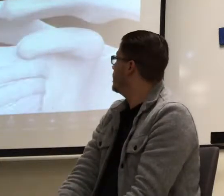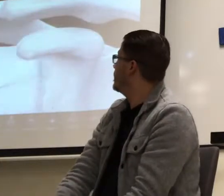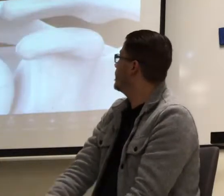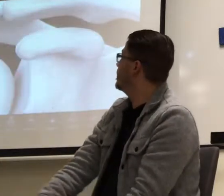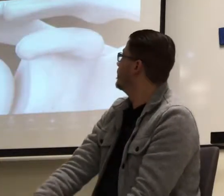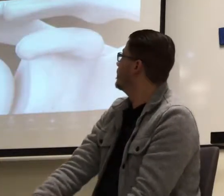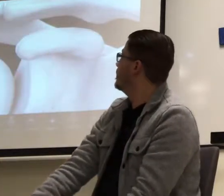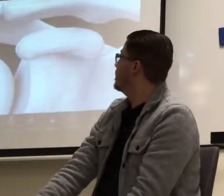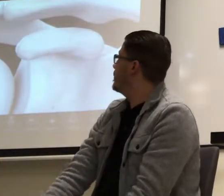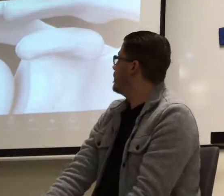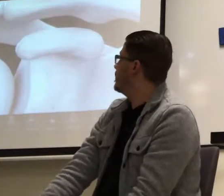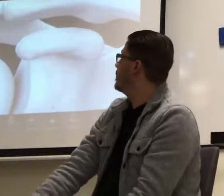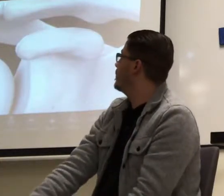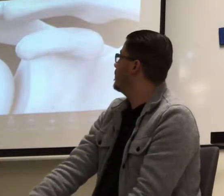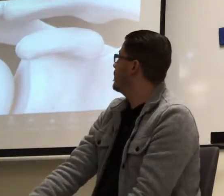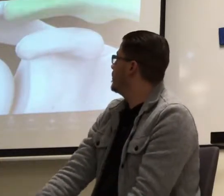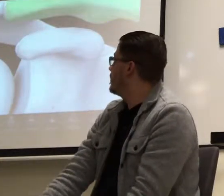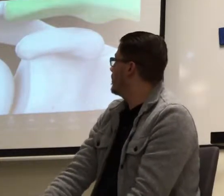bone.